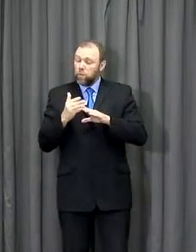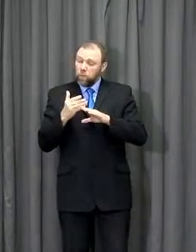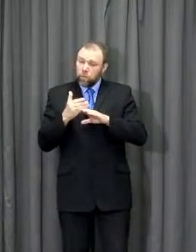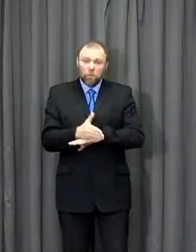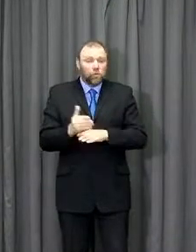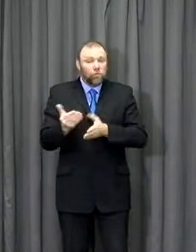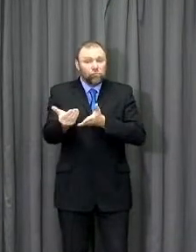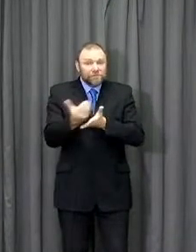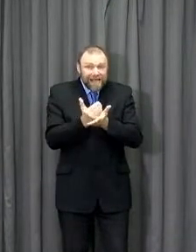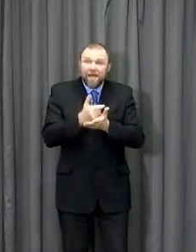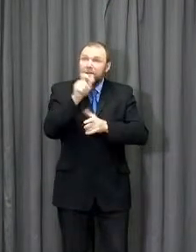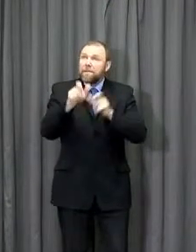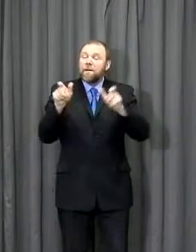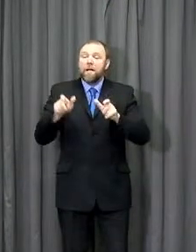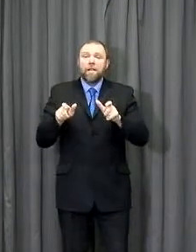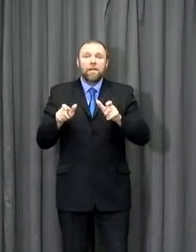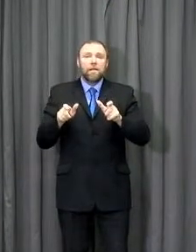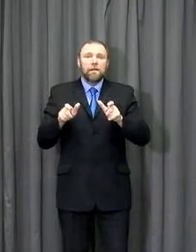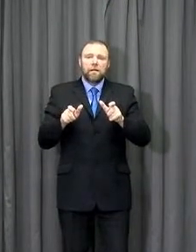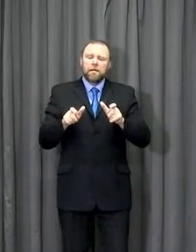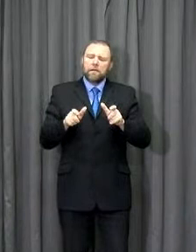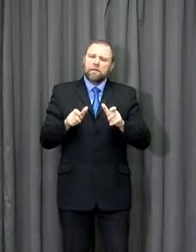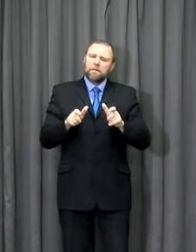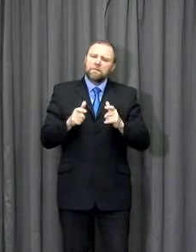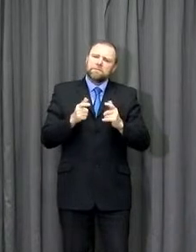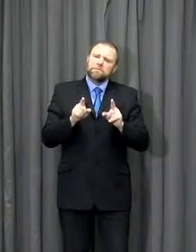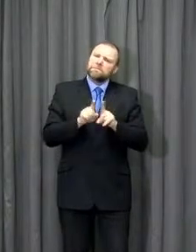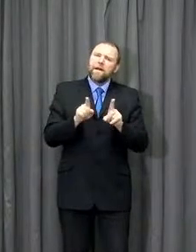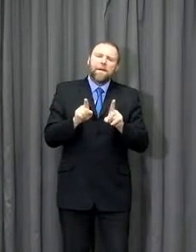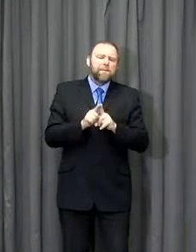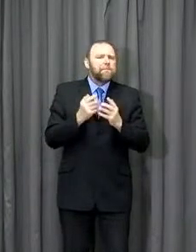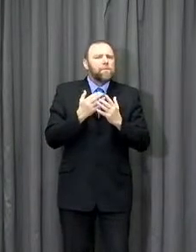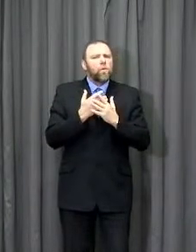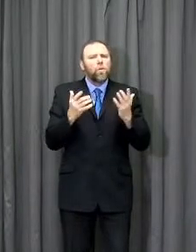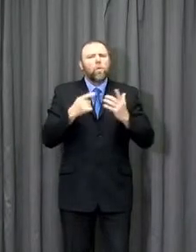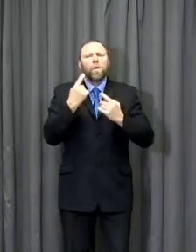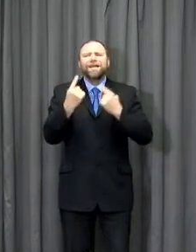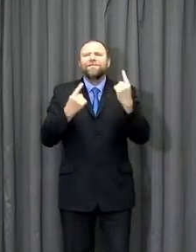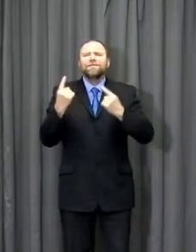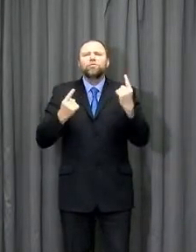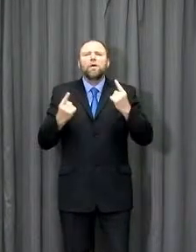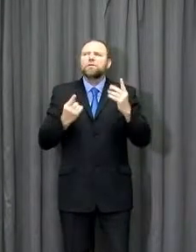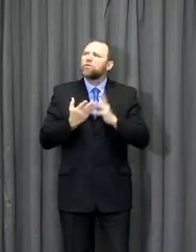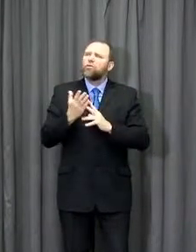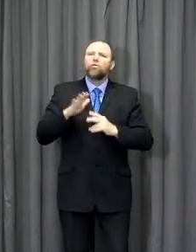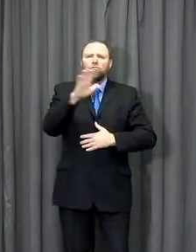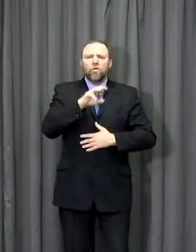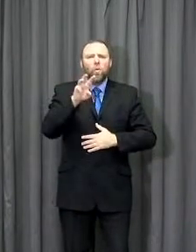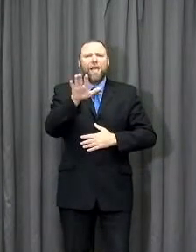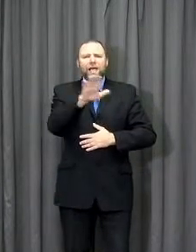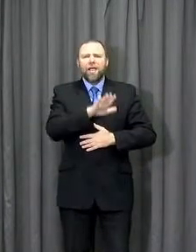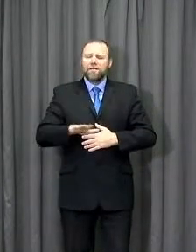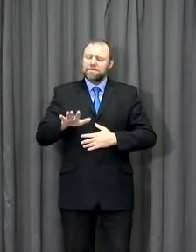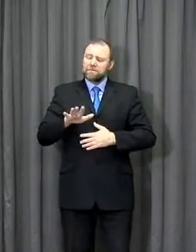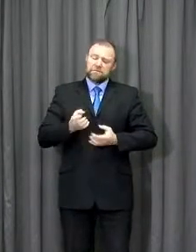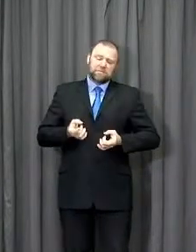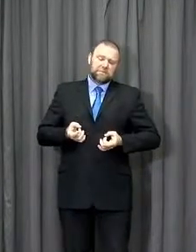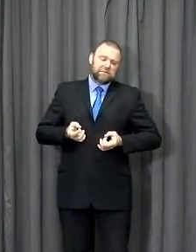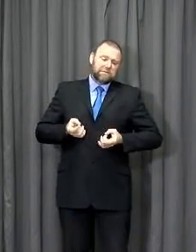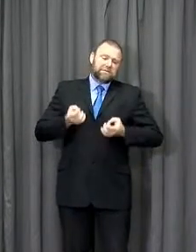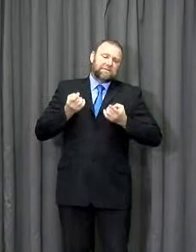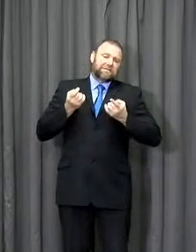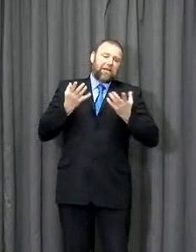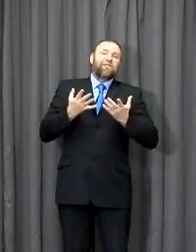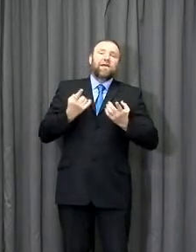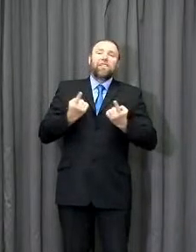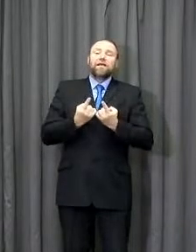to look after people. And so have many individuals across Wales have made their own personal sacrifices and